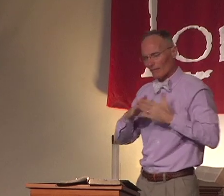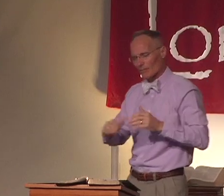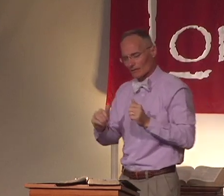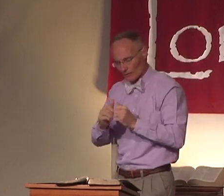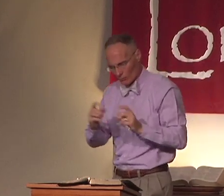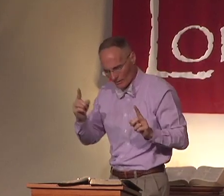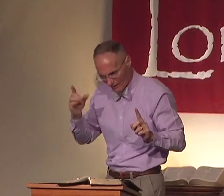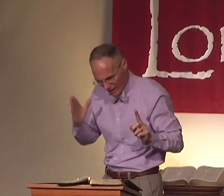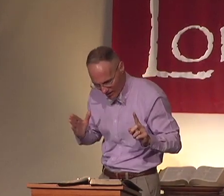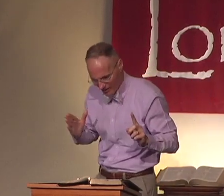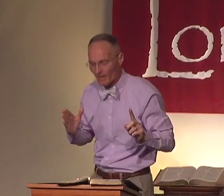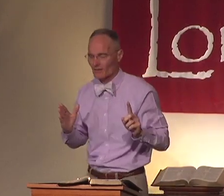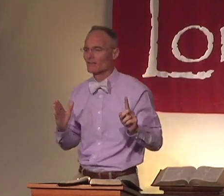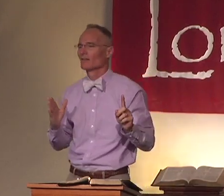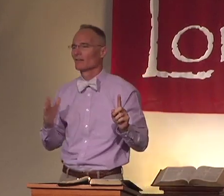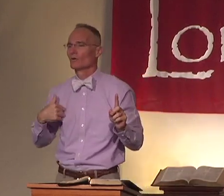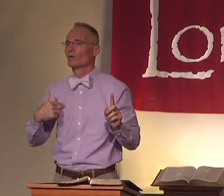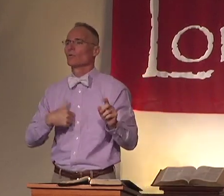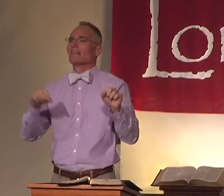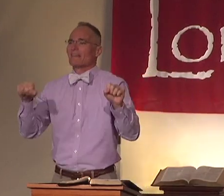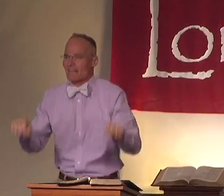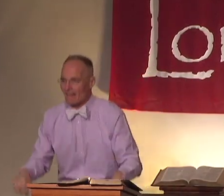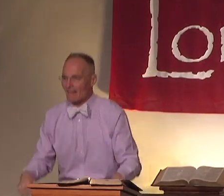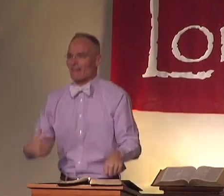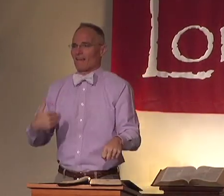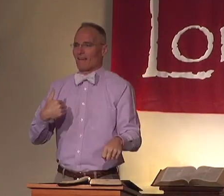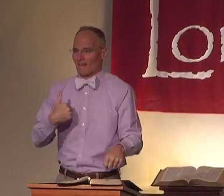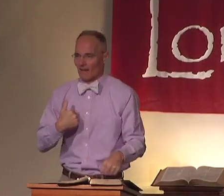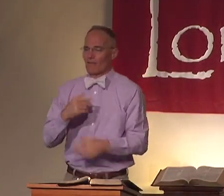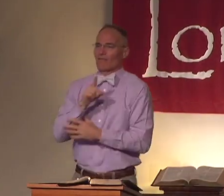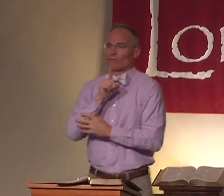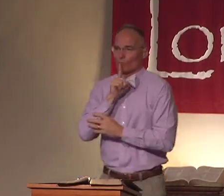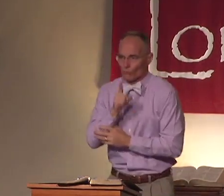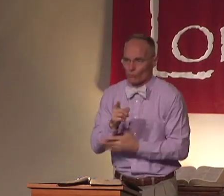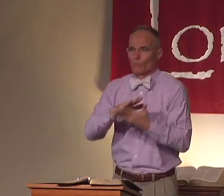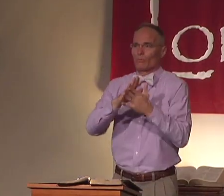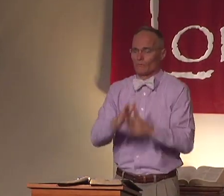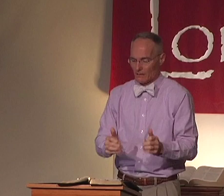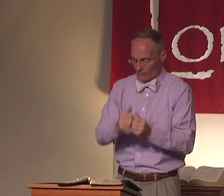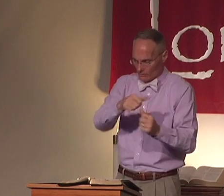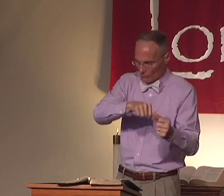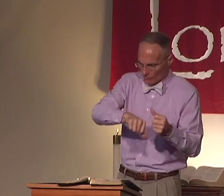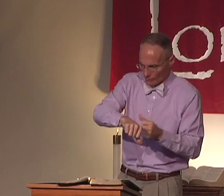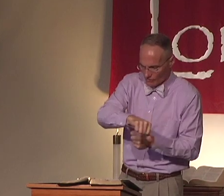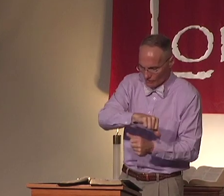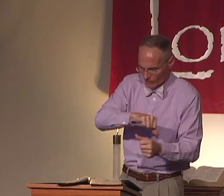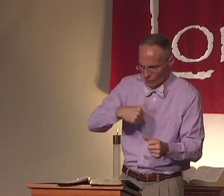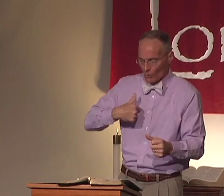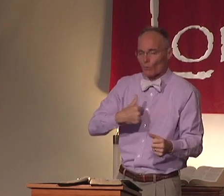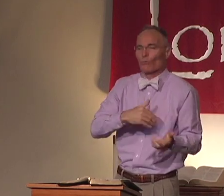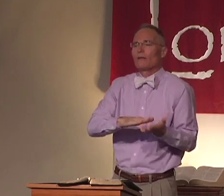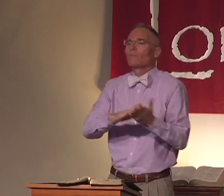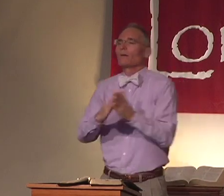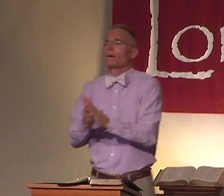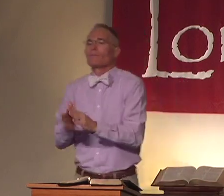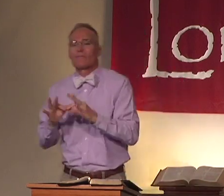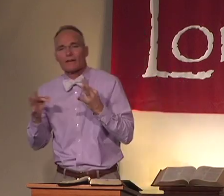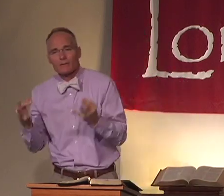And when we have peace with God, we can have true peace with each other. We